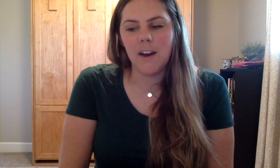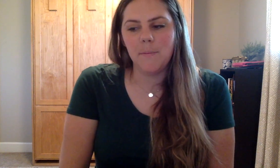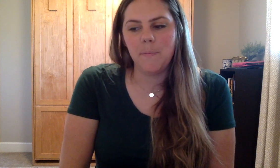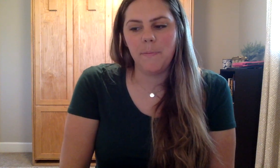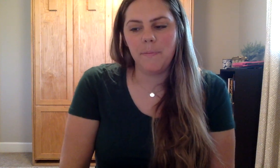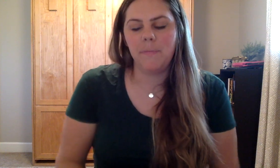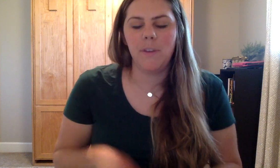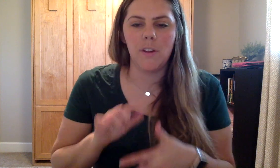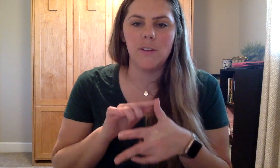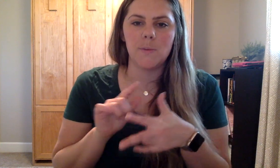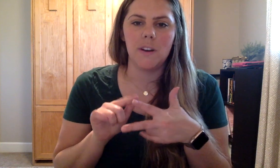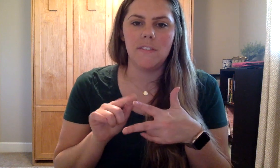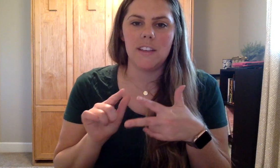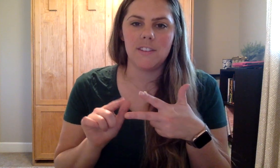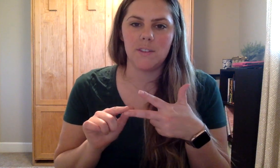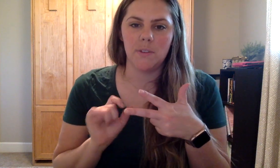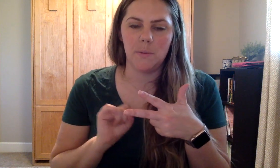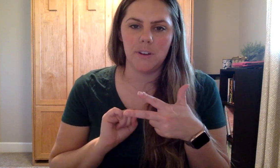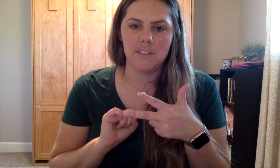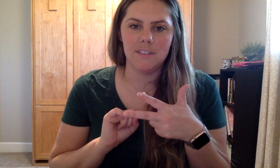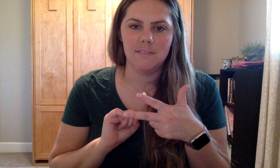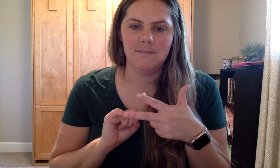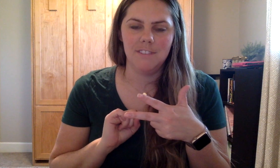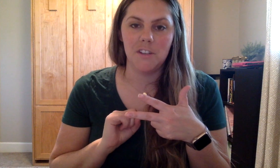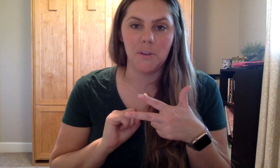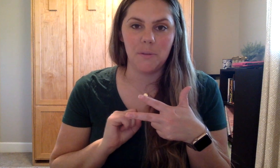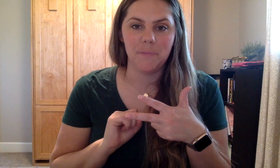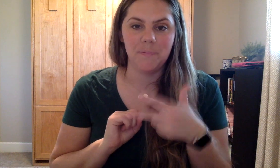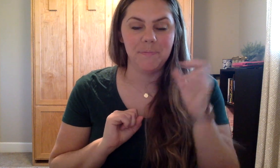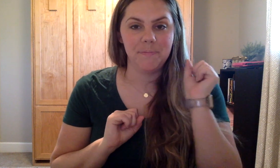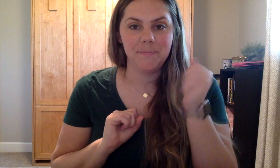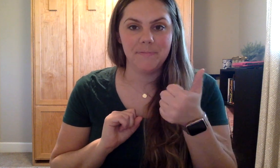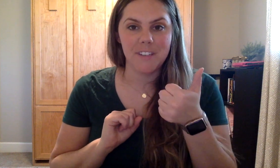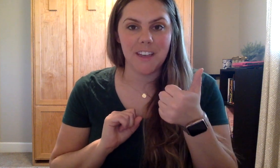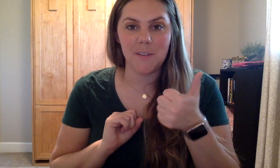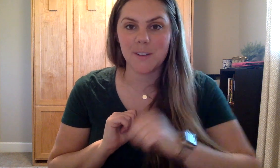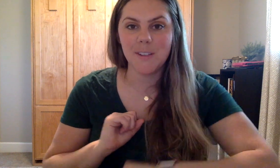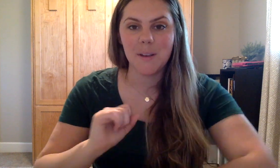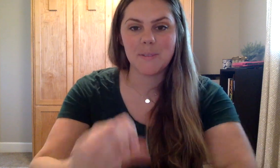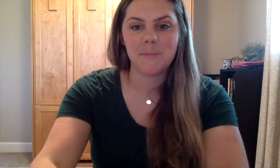then you can use one of these 3 words to sign those concepts.